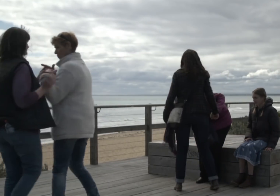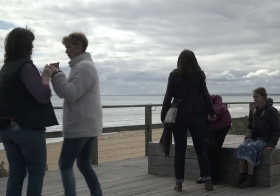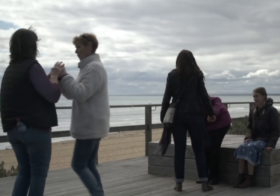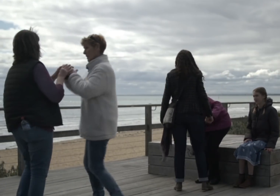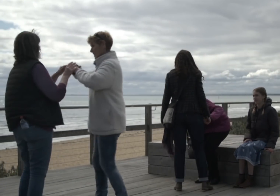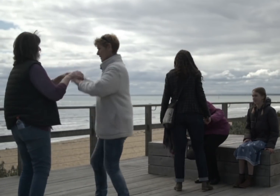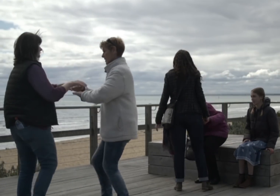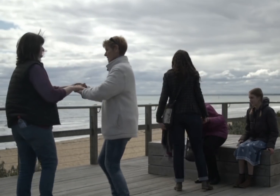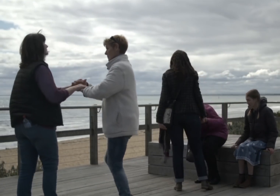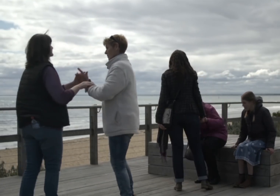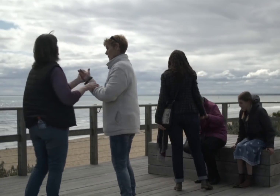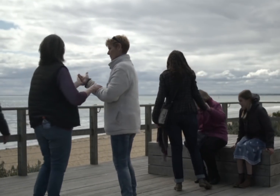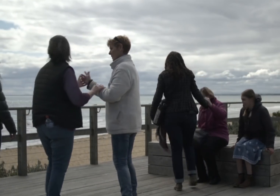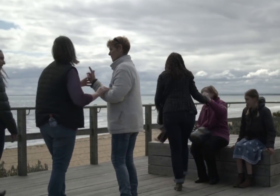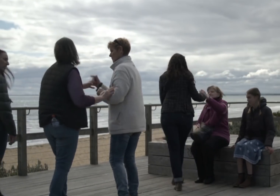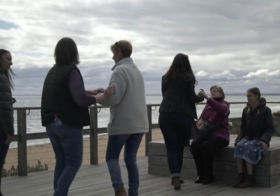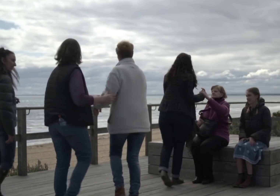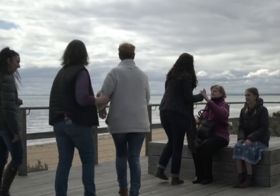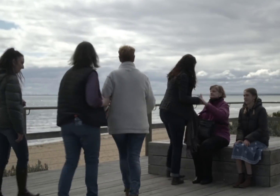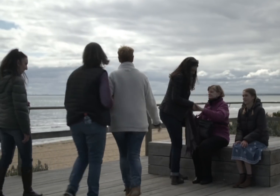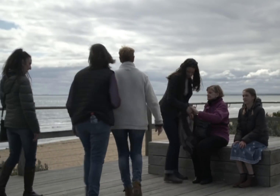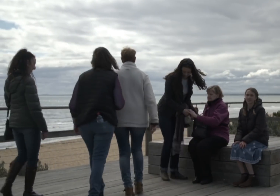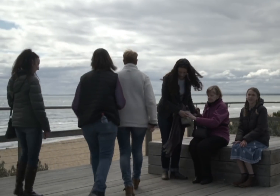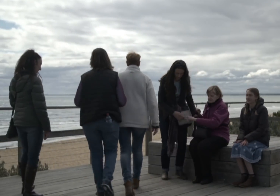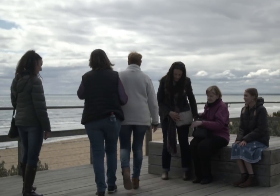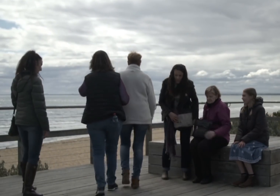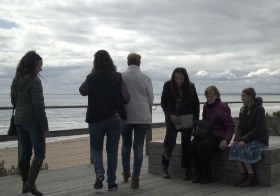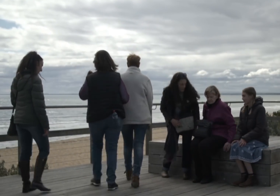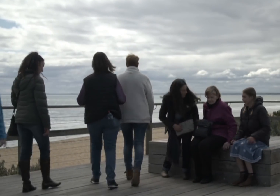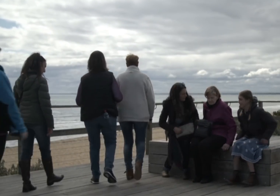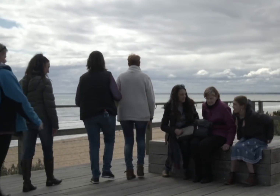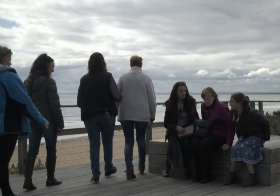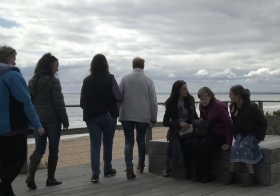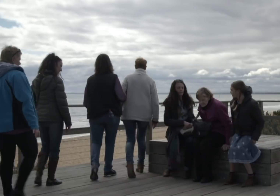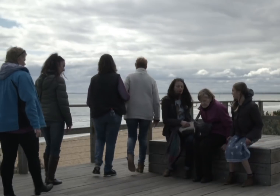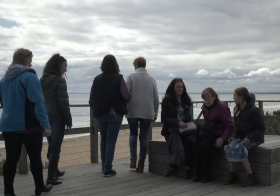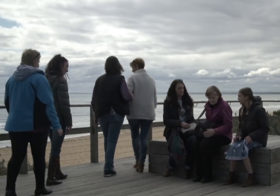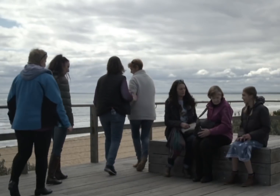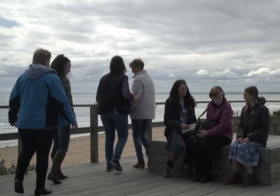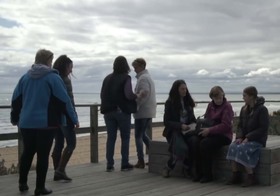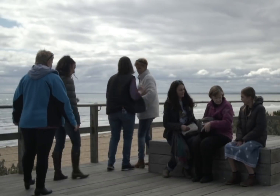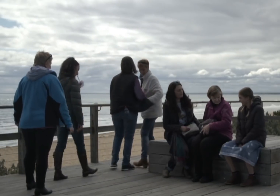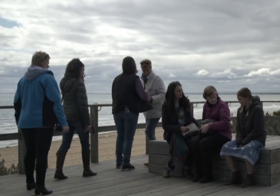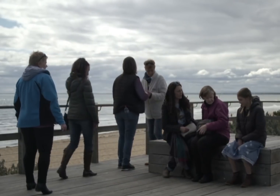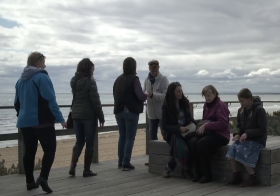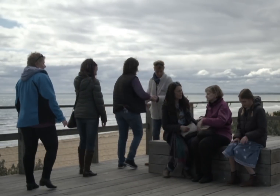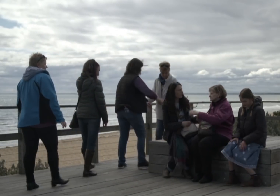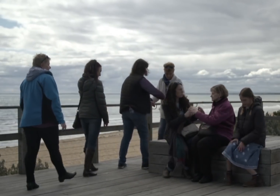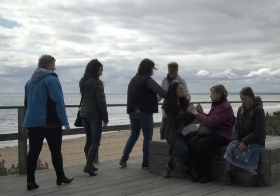So through my parents, they had 5 children. So 3 of us became deafblind. I don't think I've ever met